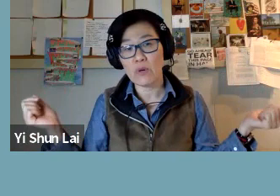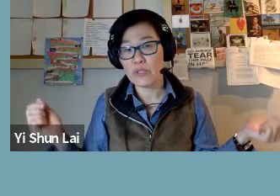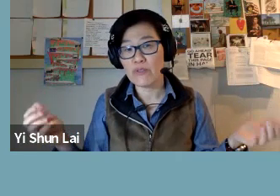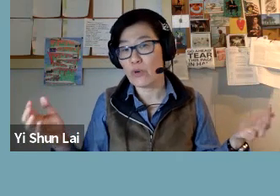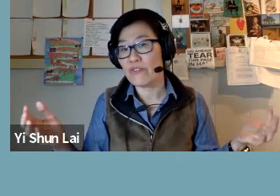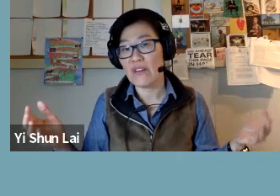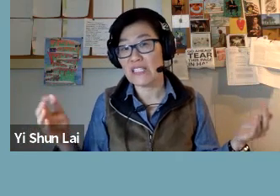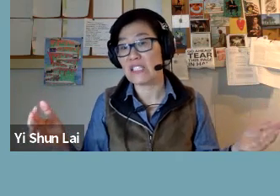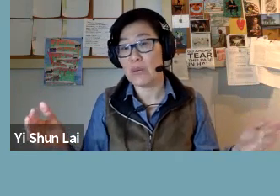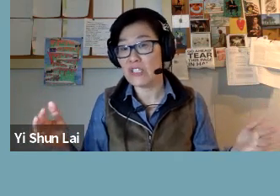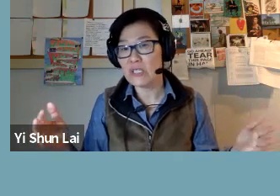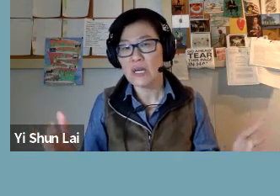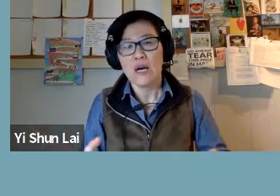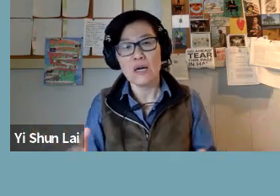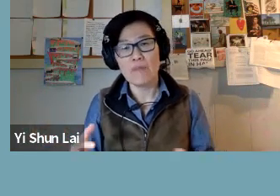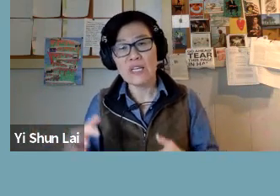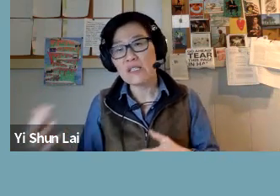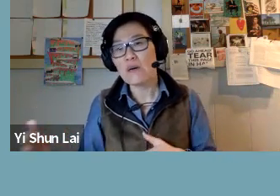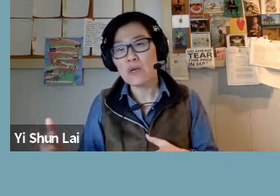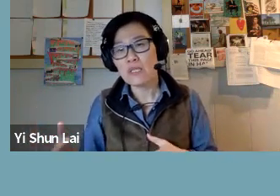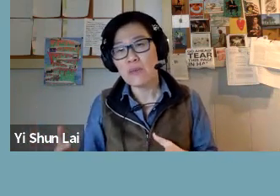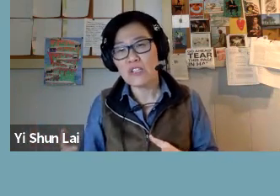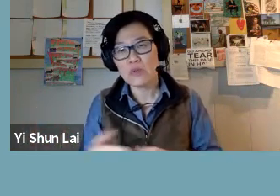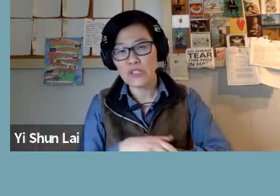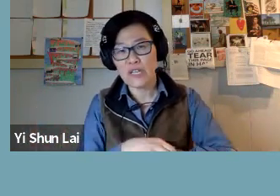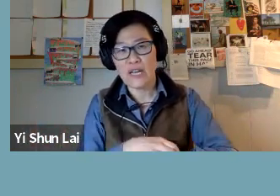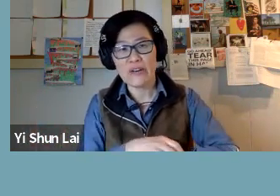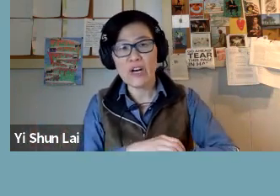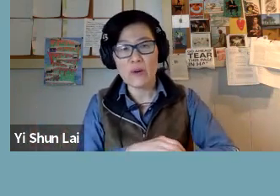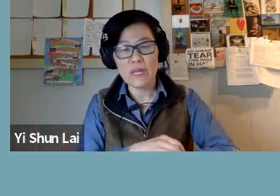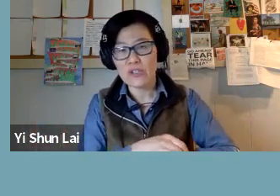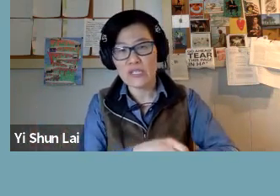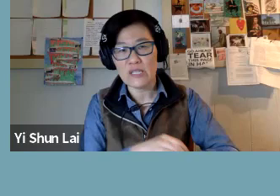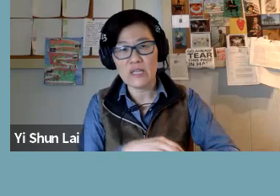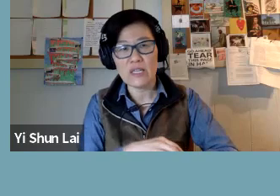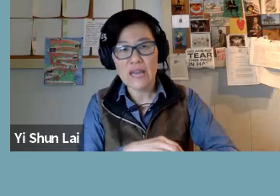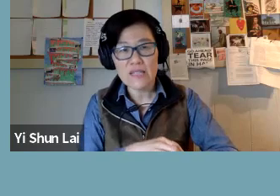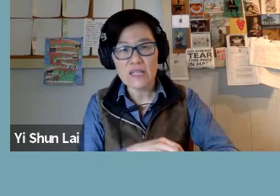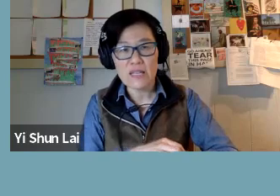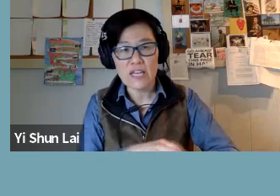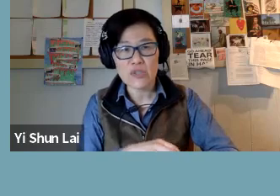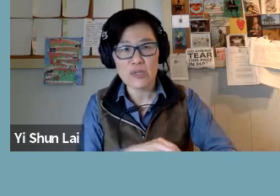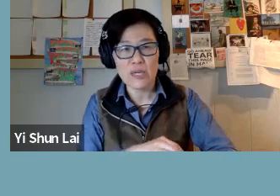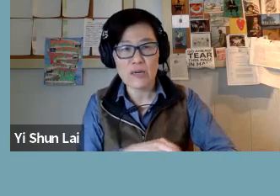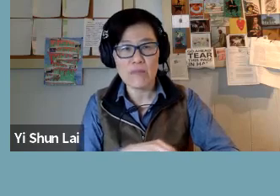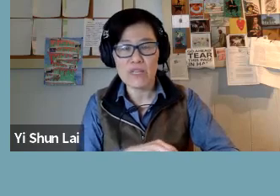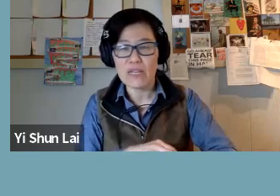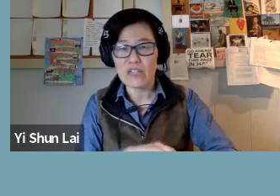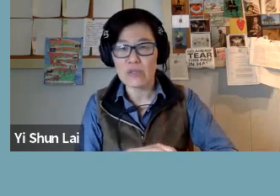can be somewhere between 45 and 60 pages. And some agents will just say, no, I'm not interested yet in the